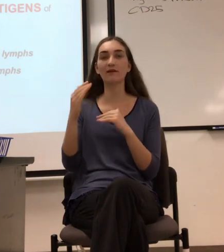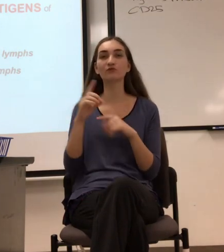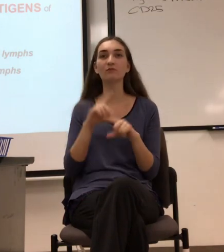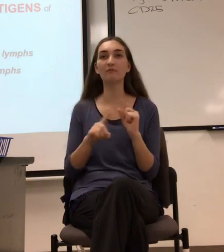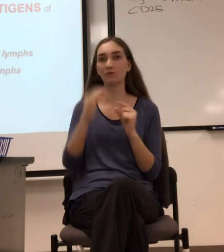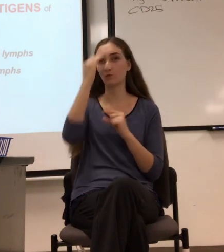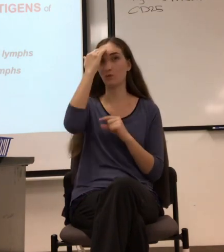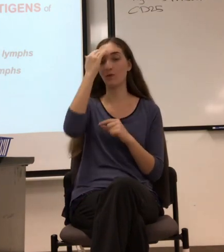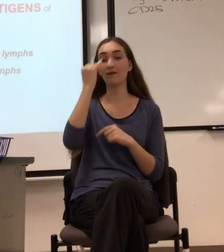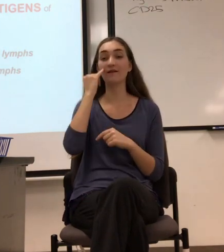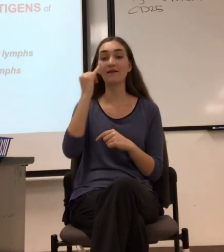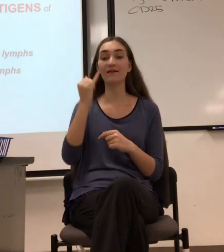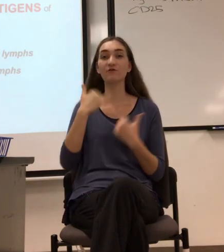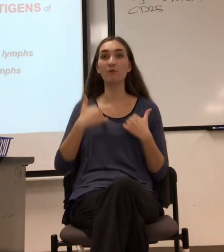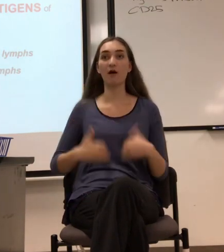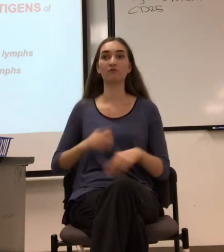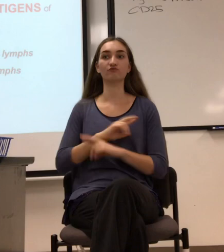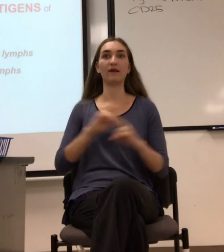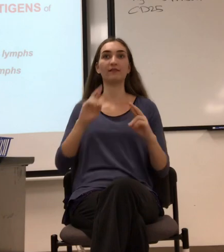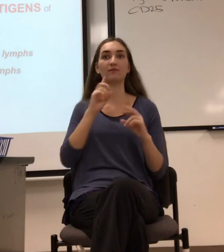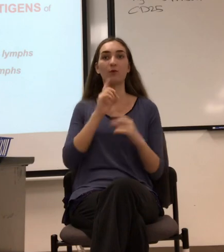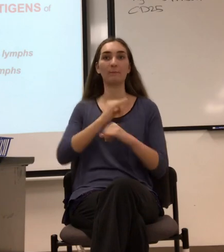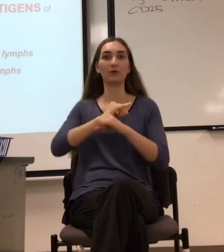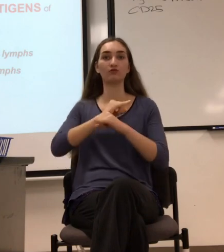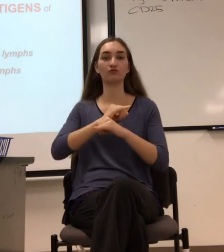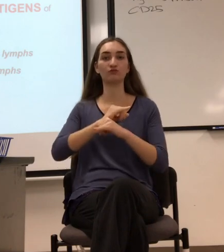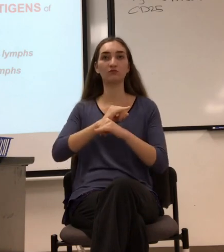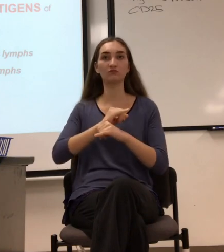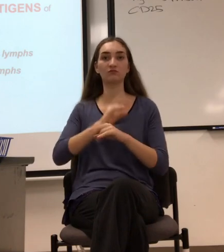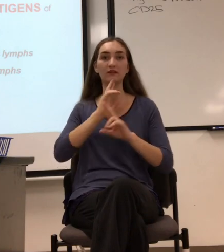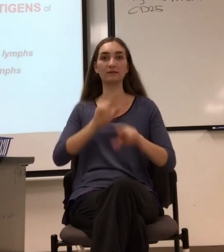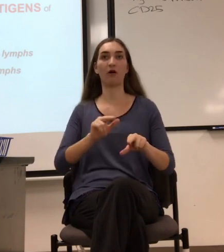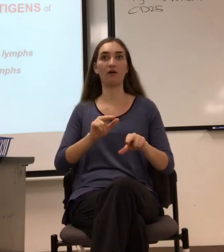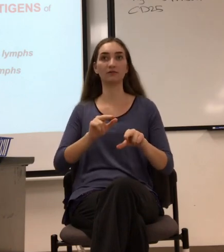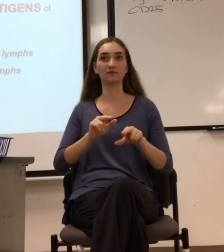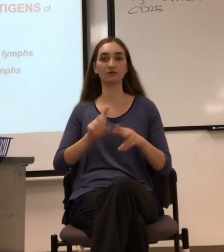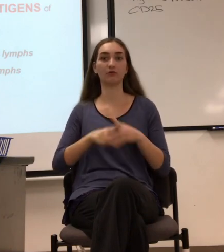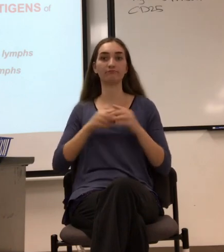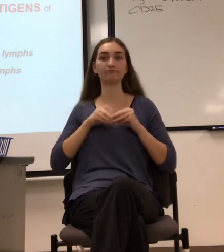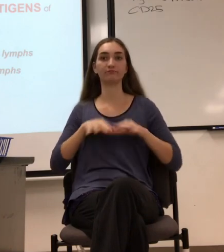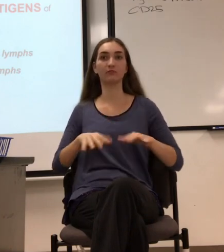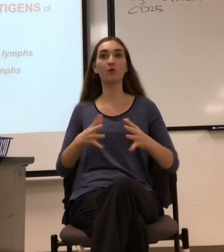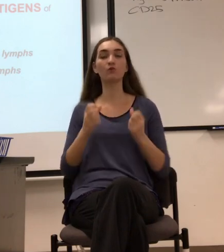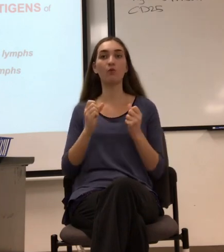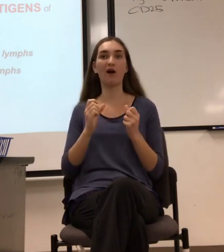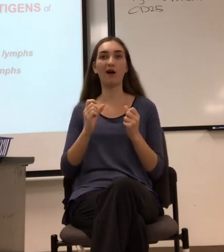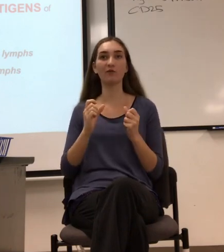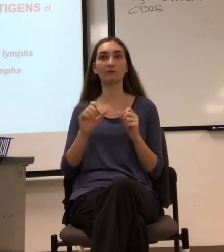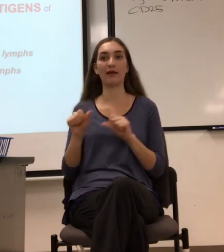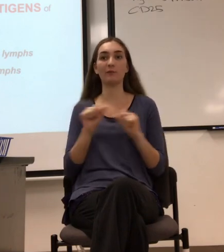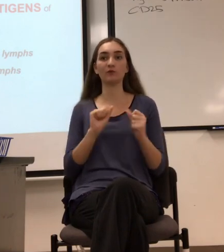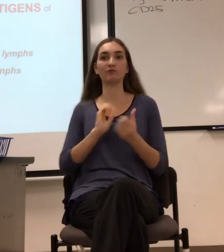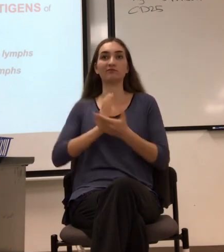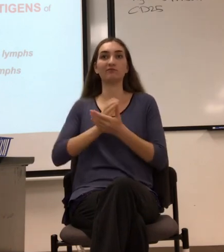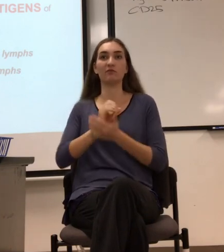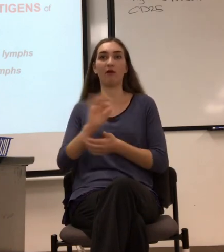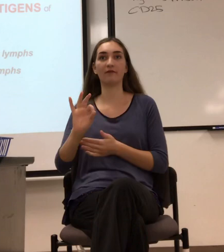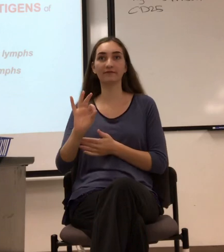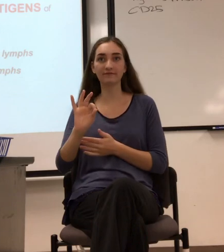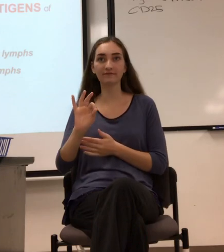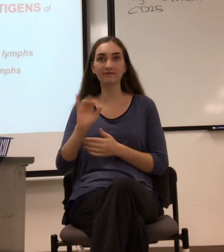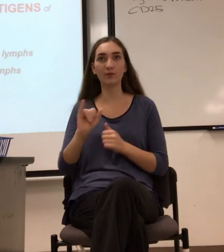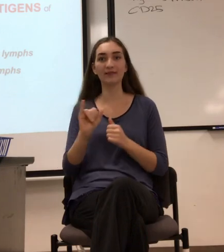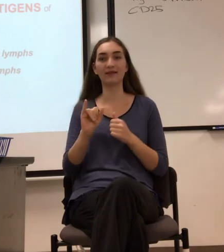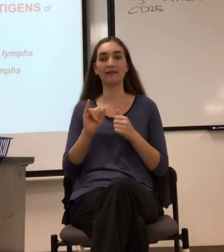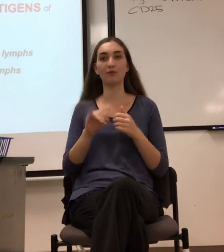mount an immune response, you want to turn it off. Okay? So these are like a break on your immune response when